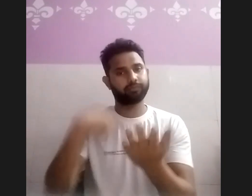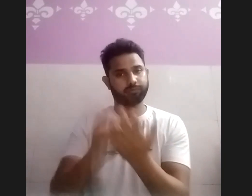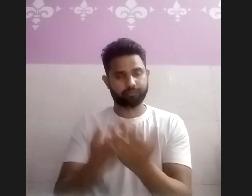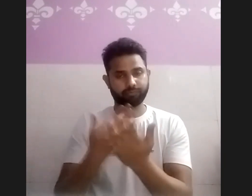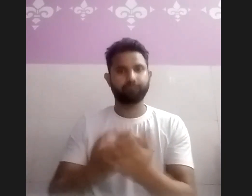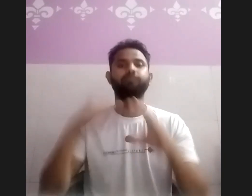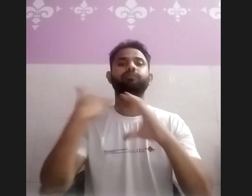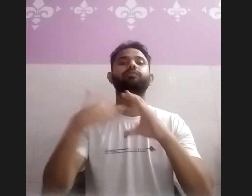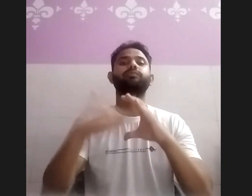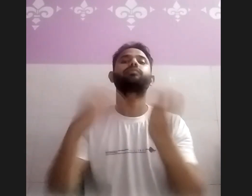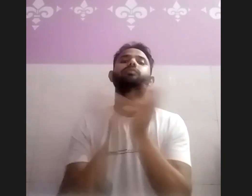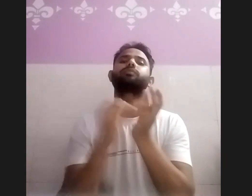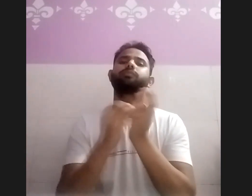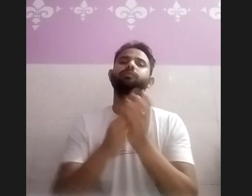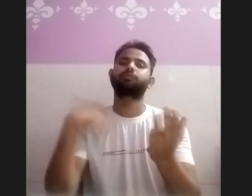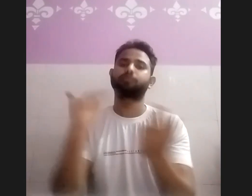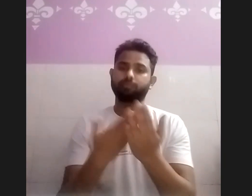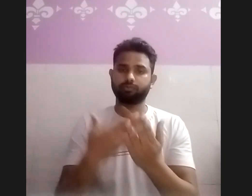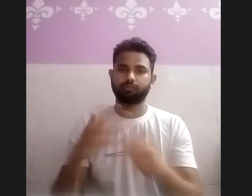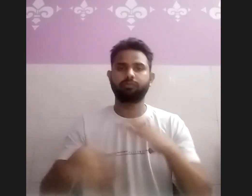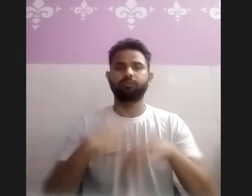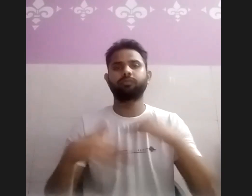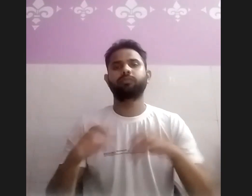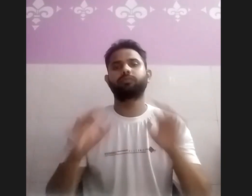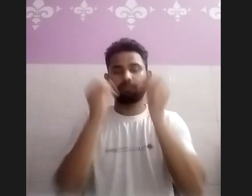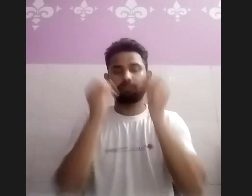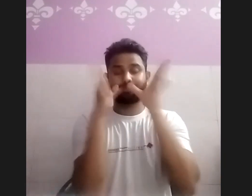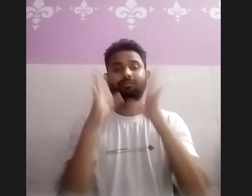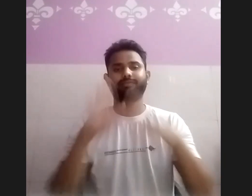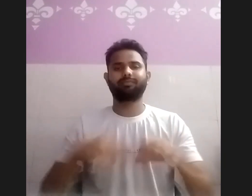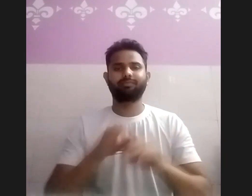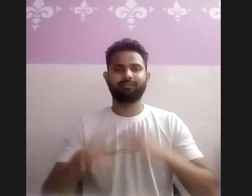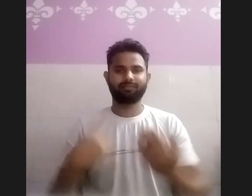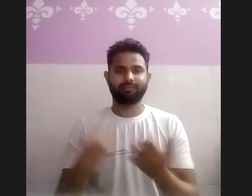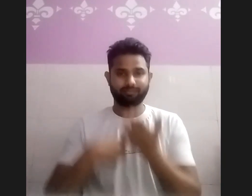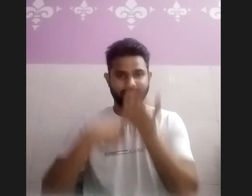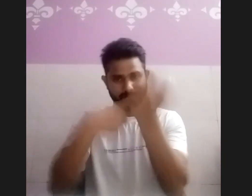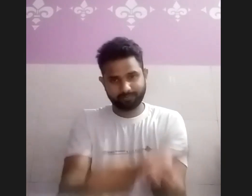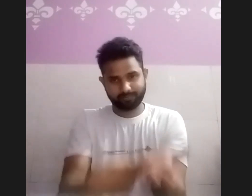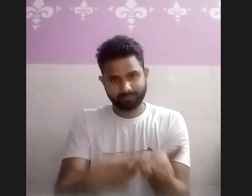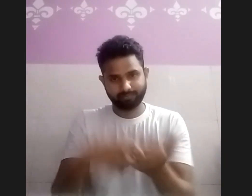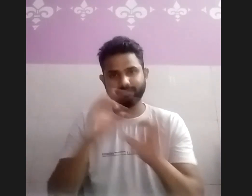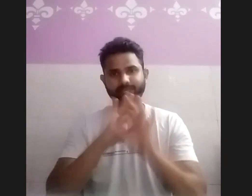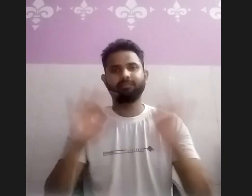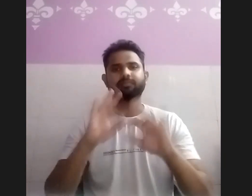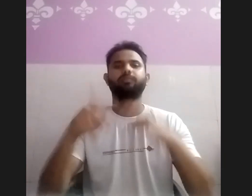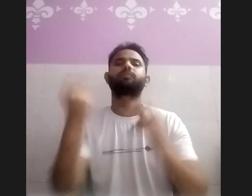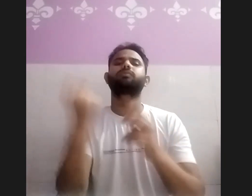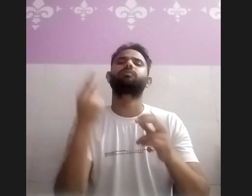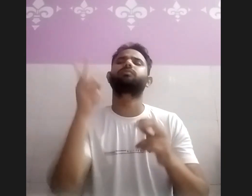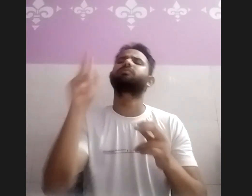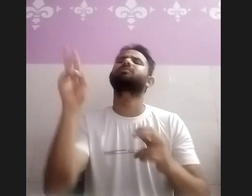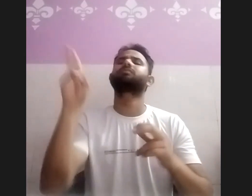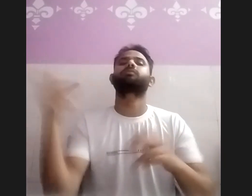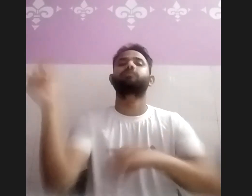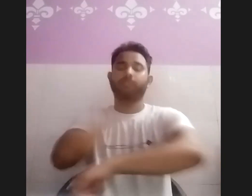also a confirmation call, which was really surprising to me because I didn't expect that. So within few days, I have received a confirmation